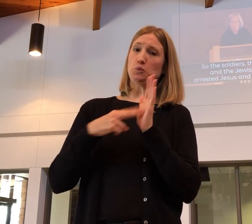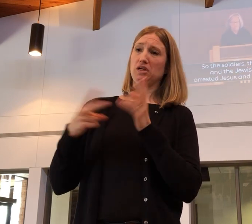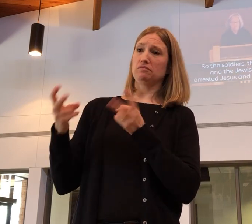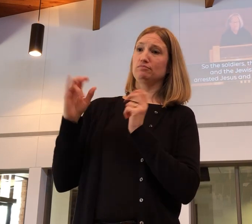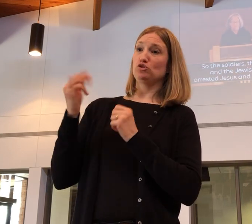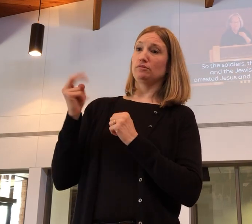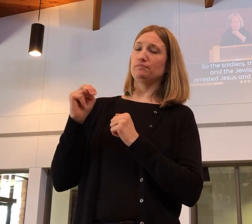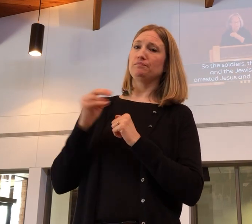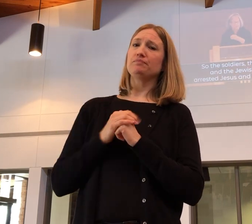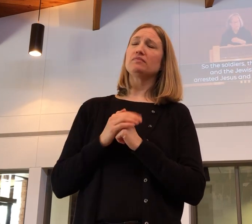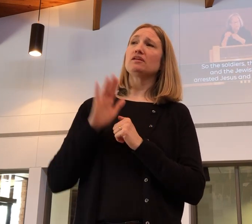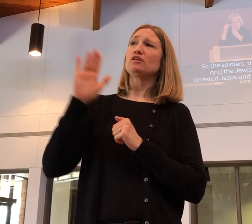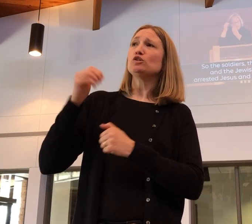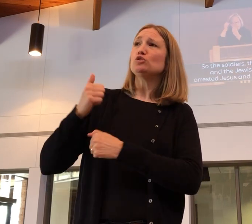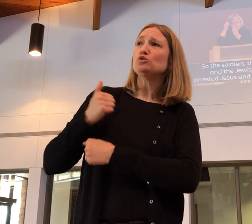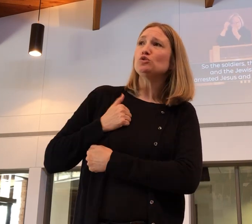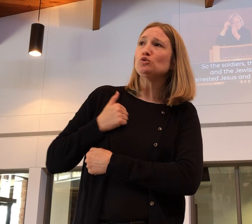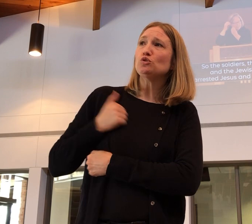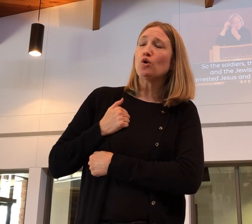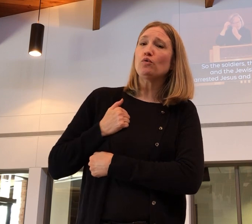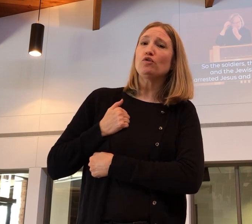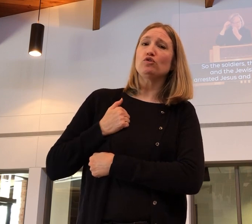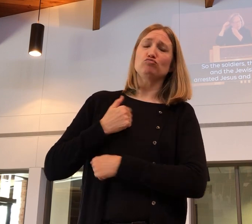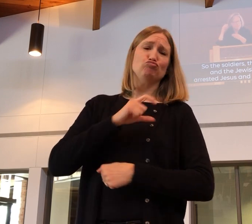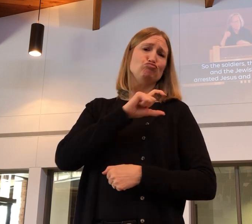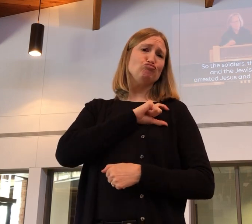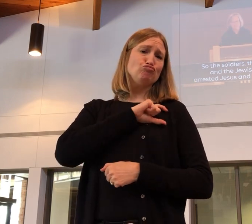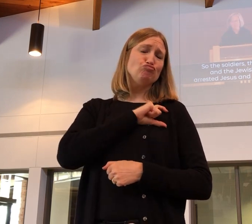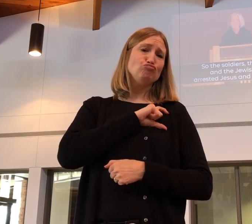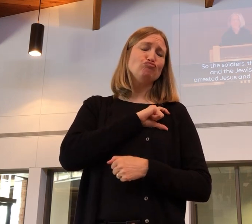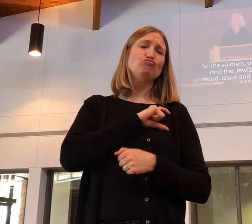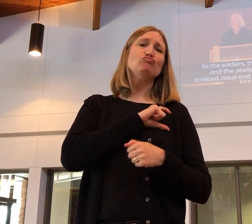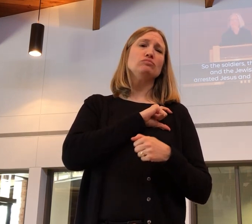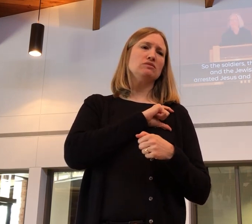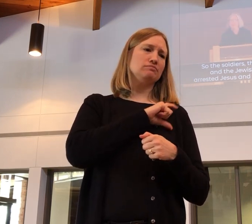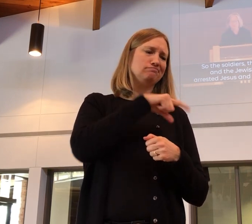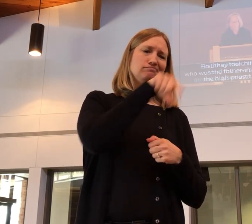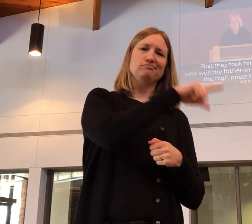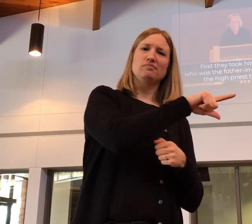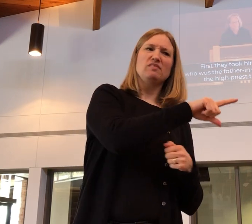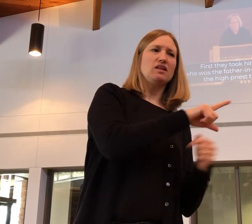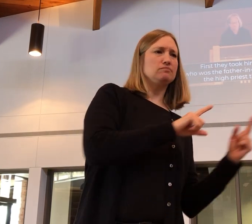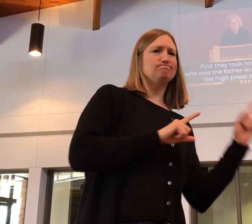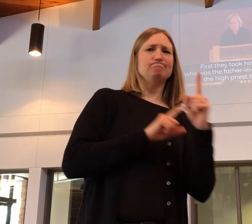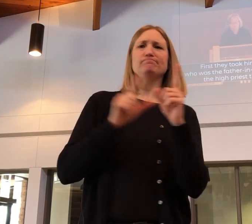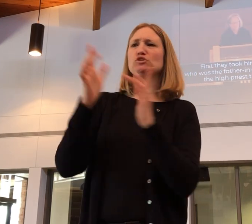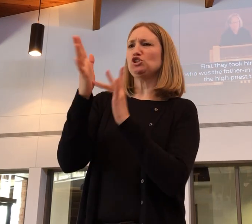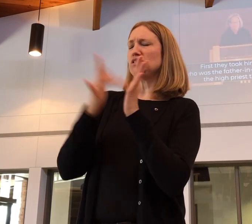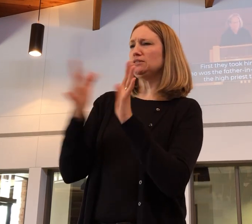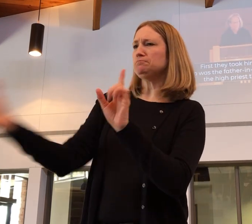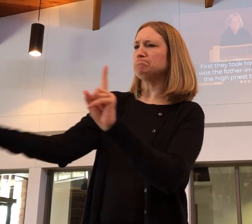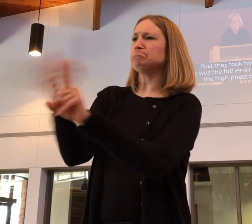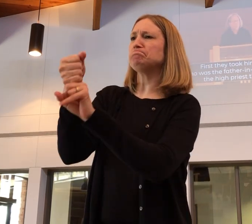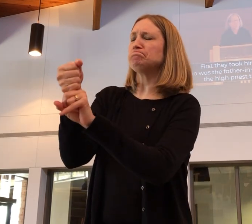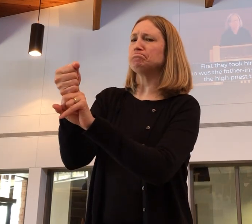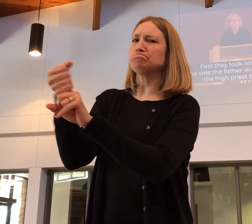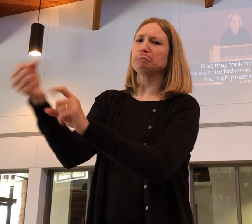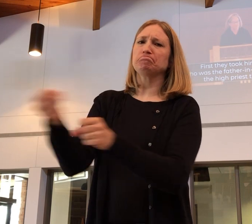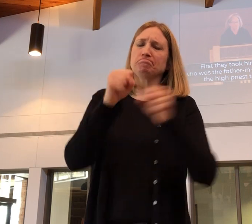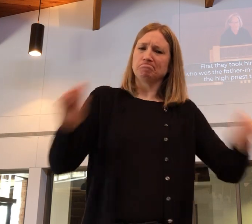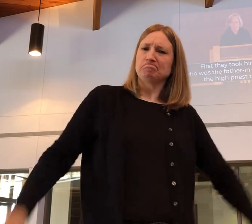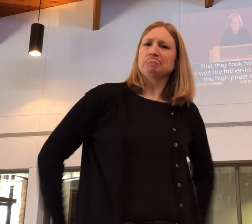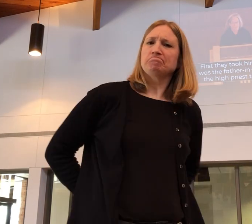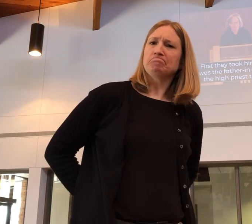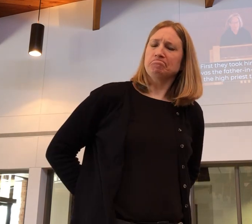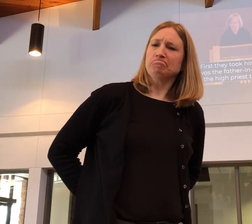their officer, and the Jewish police arrested Jesus and bound him. First, they took him